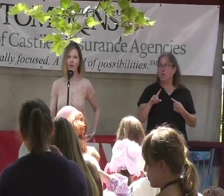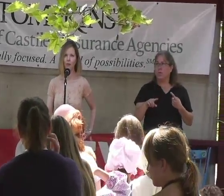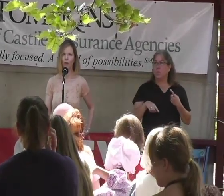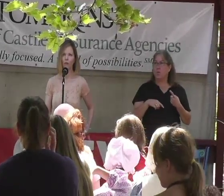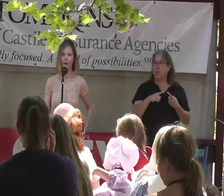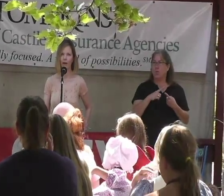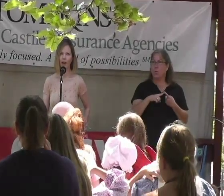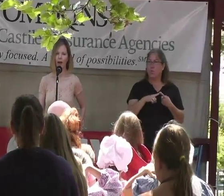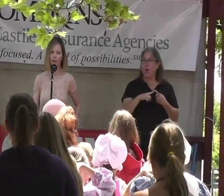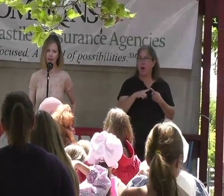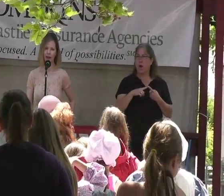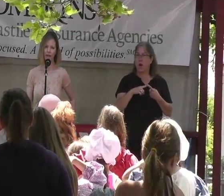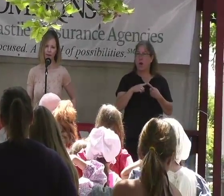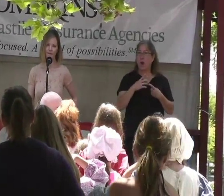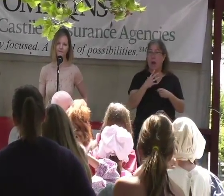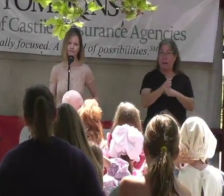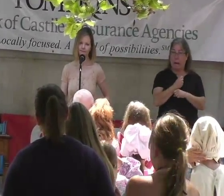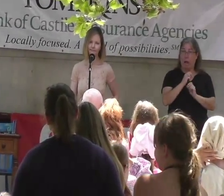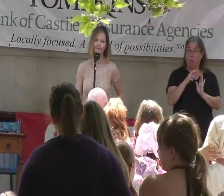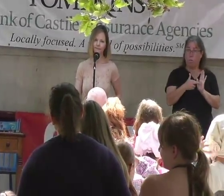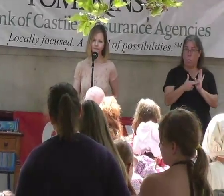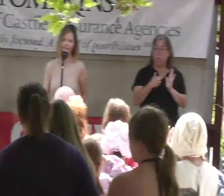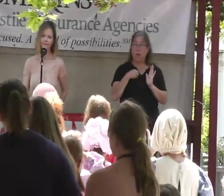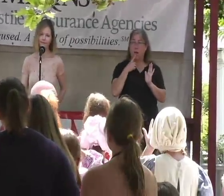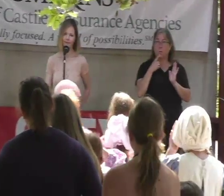When I got the role of Mary, I was 11.